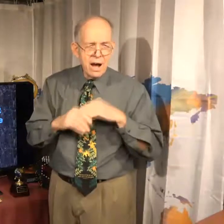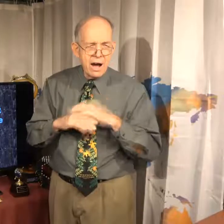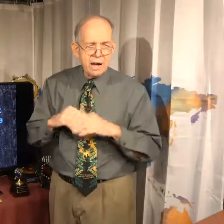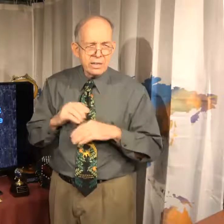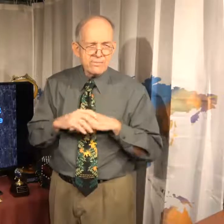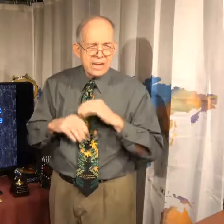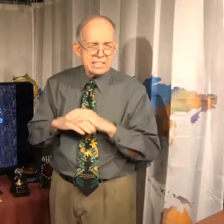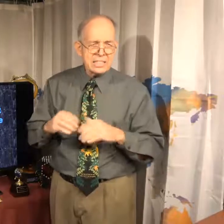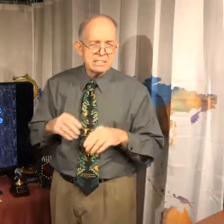hard to fancy.